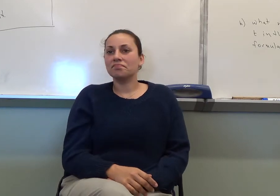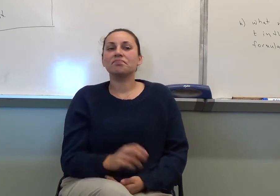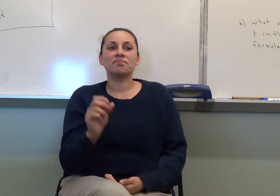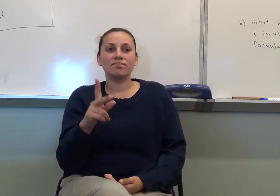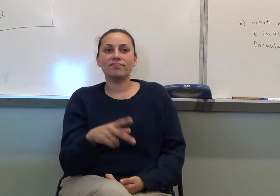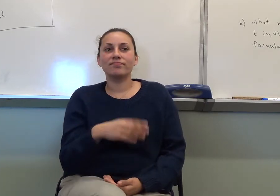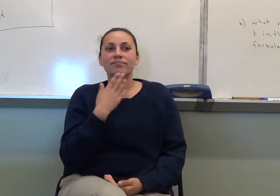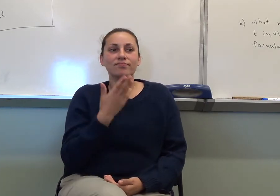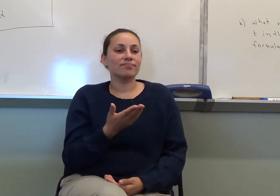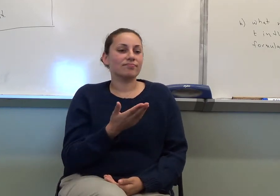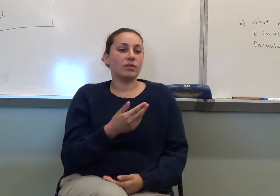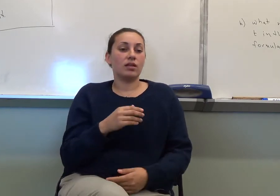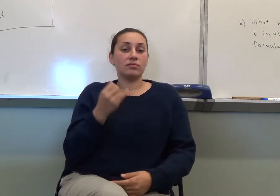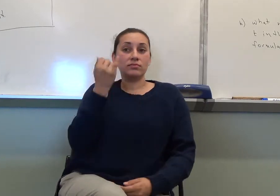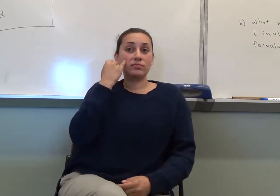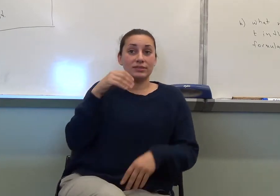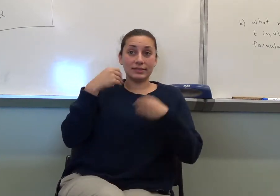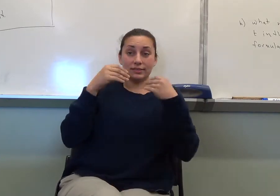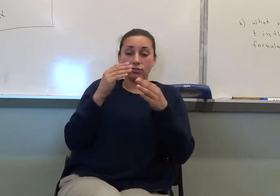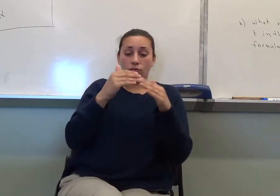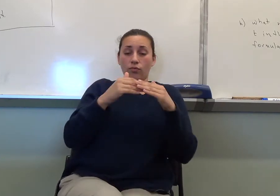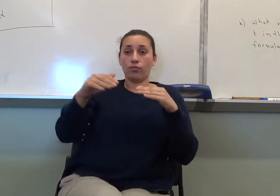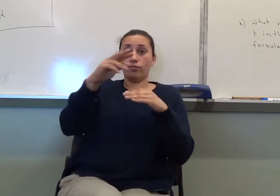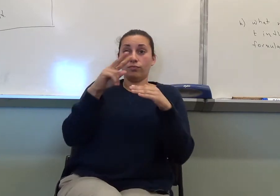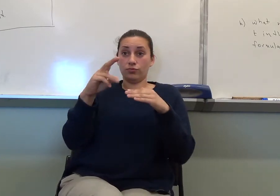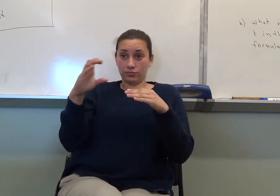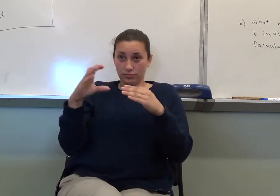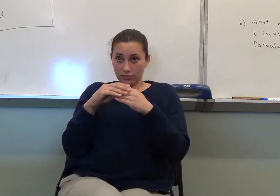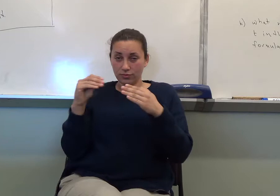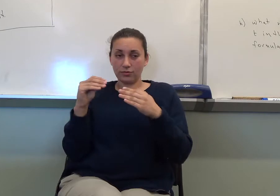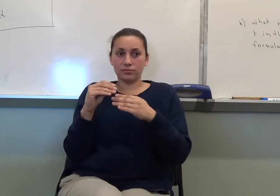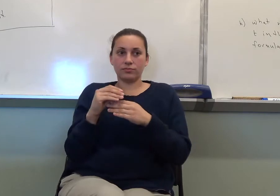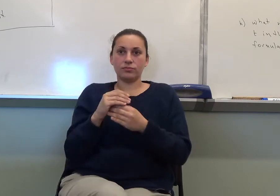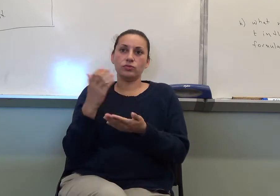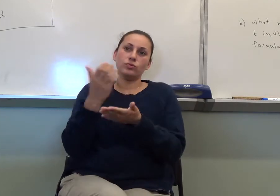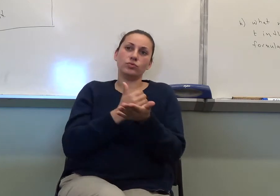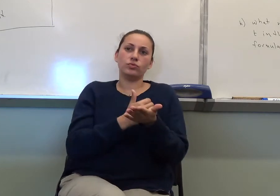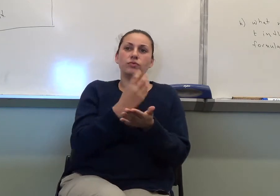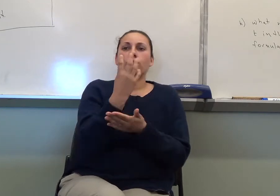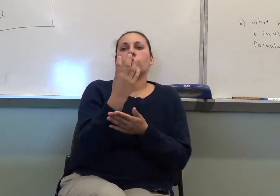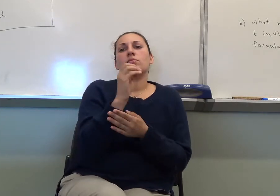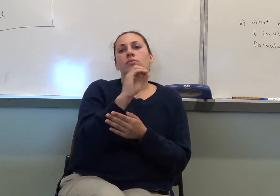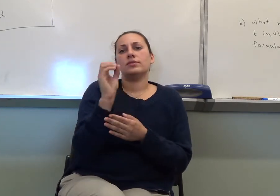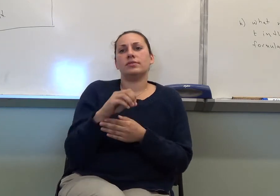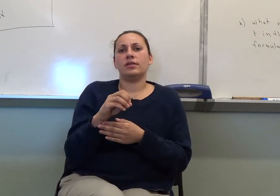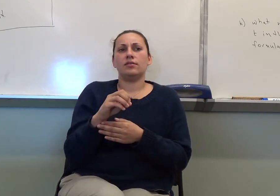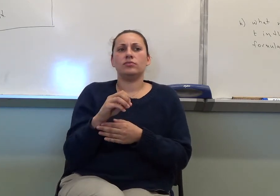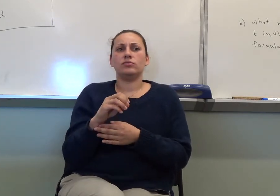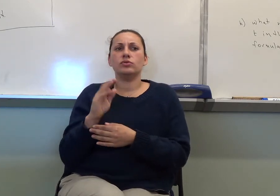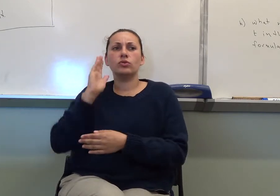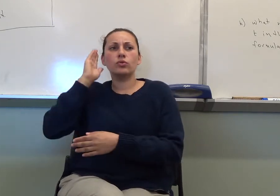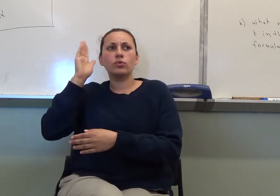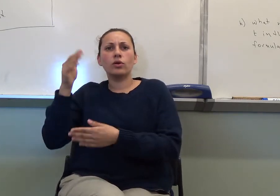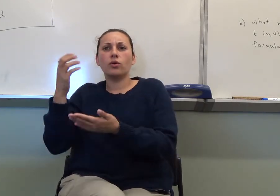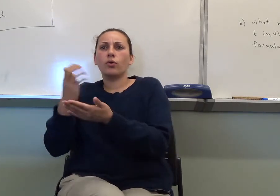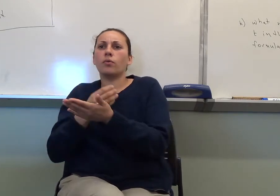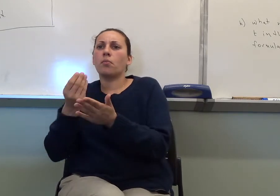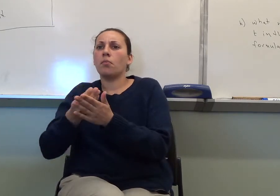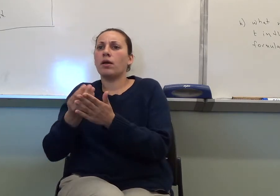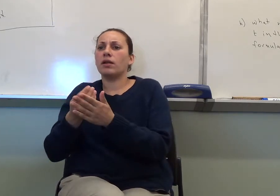$200. So she is only going to get a commission on how much? She sold